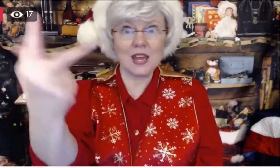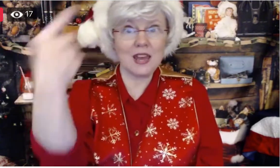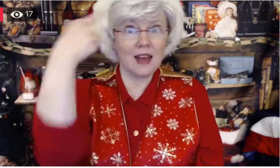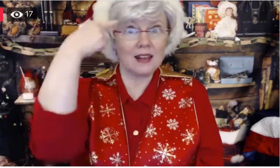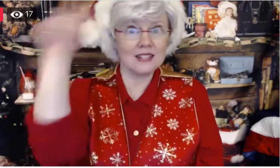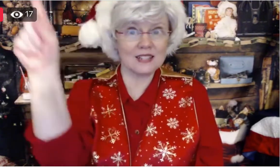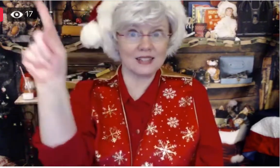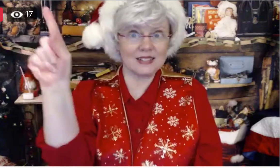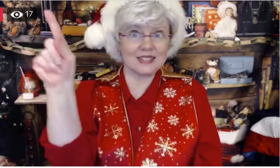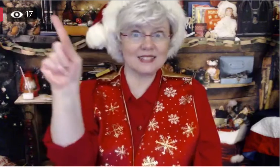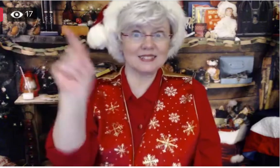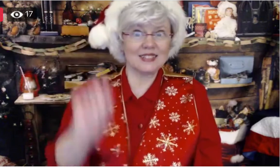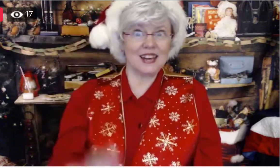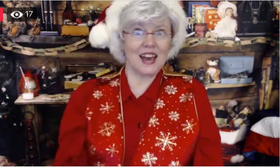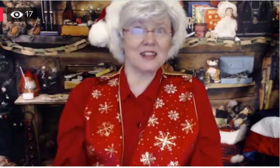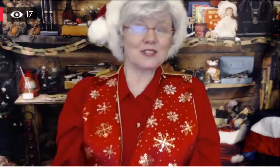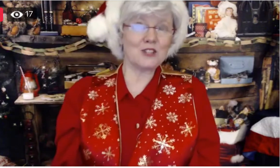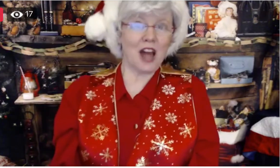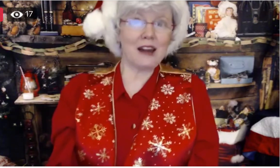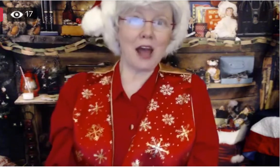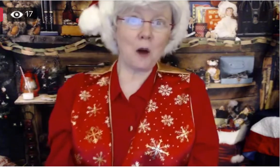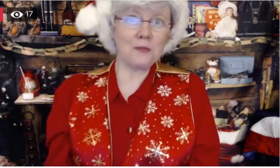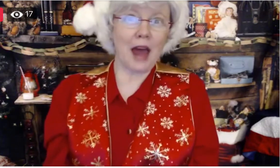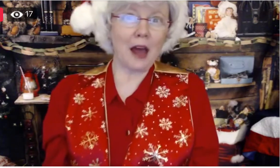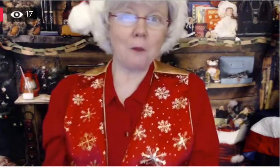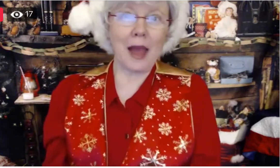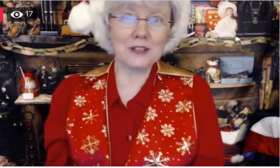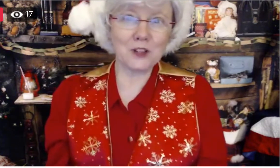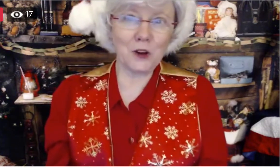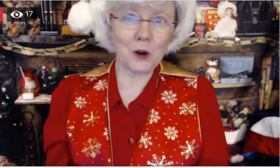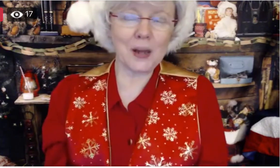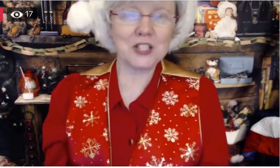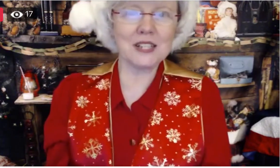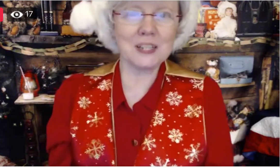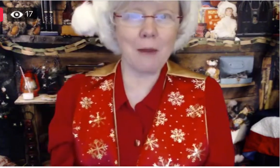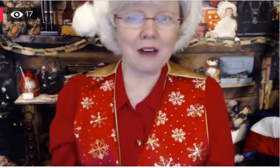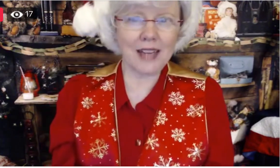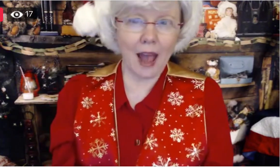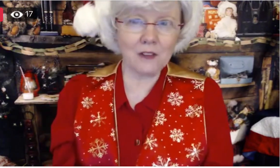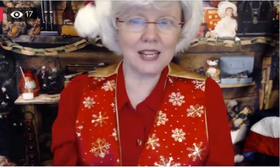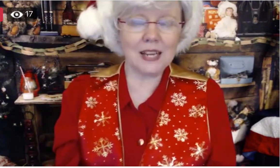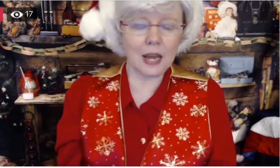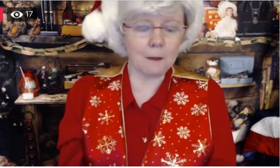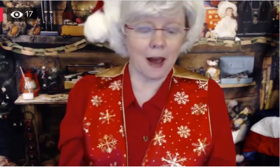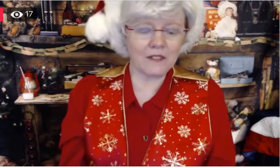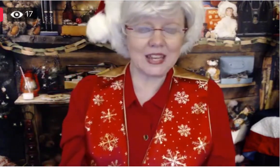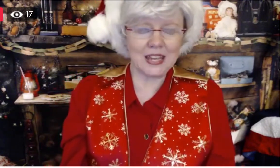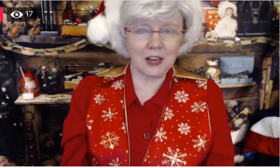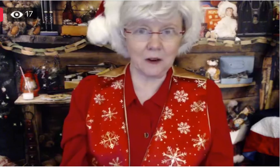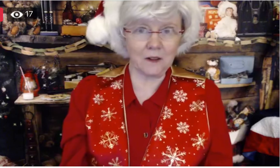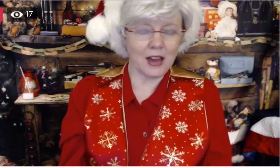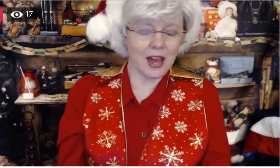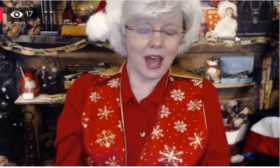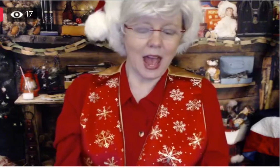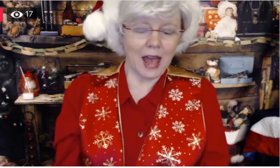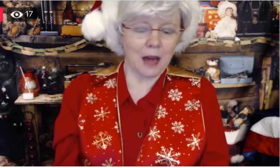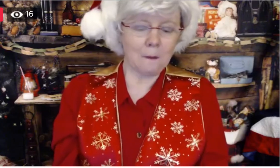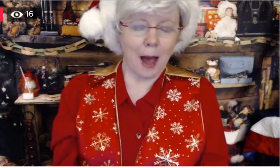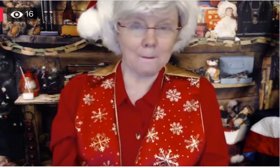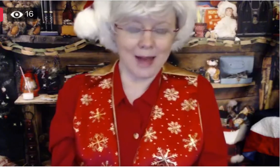3 cents. So John, I hope that helped answer your questions about counting and about the year and about